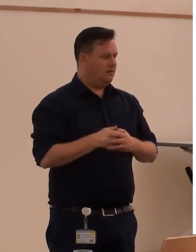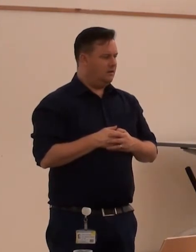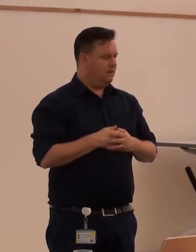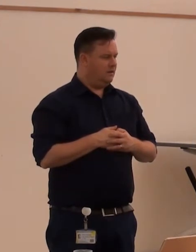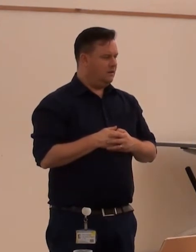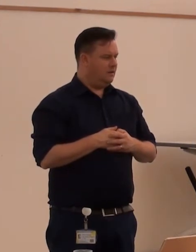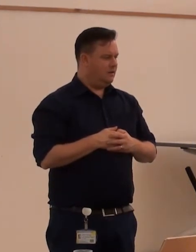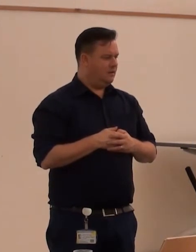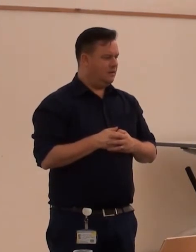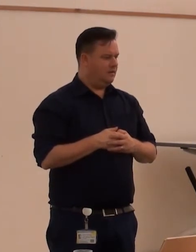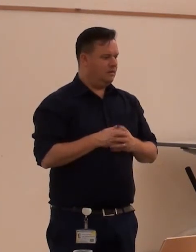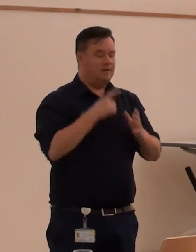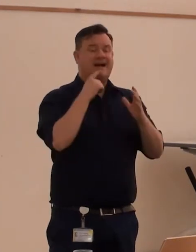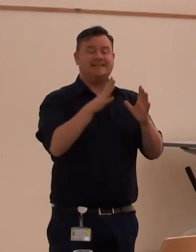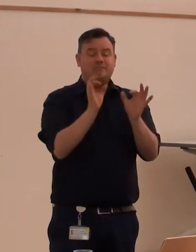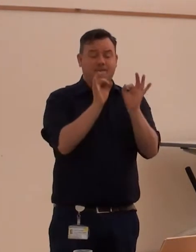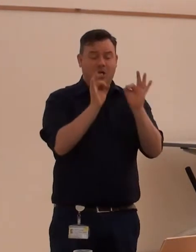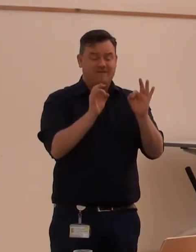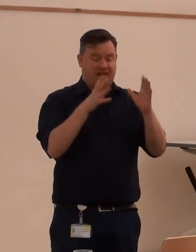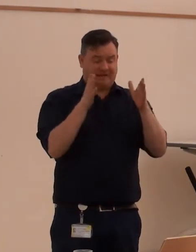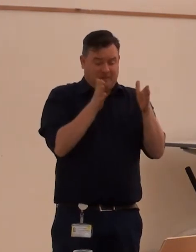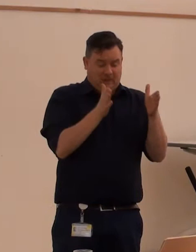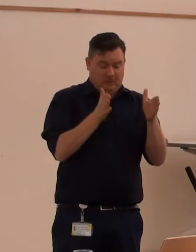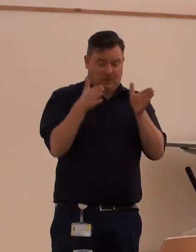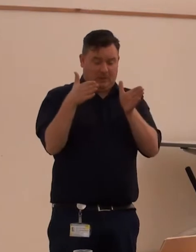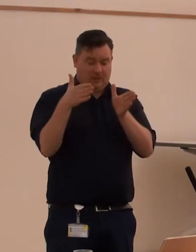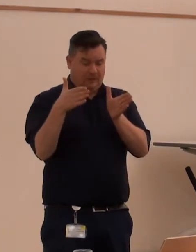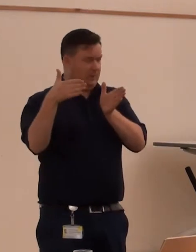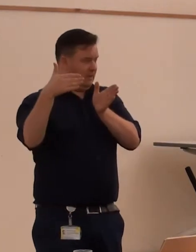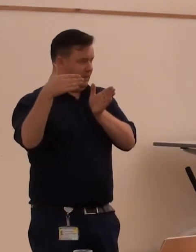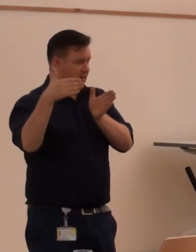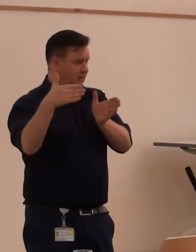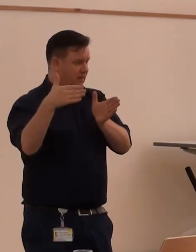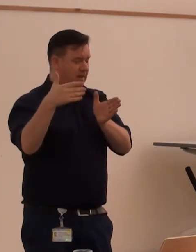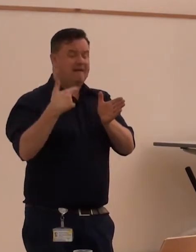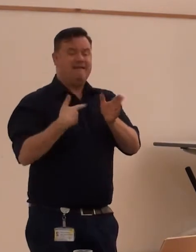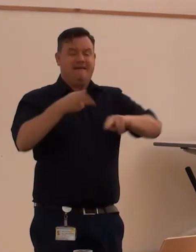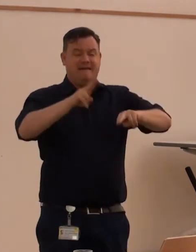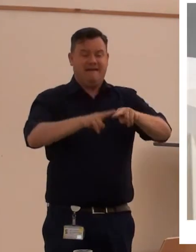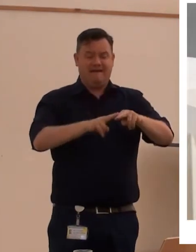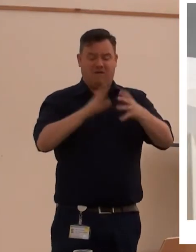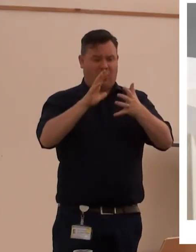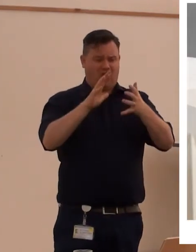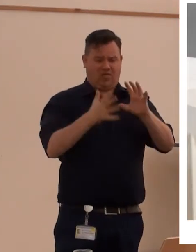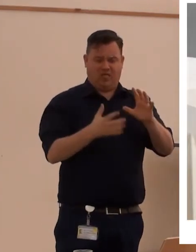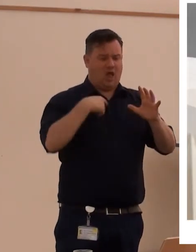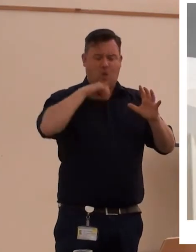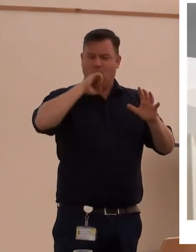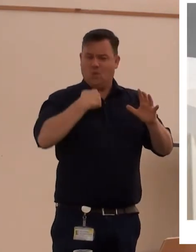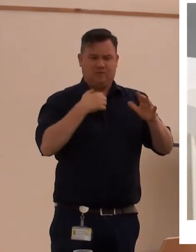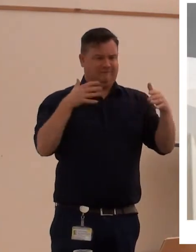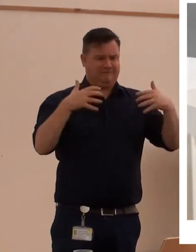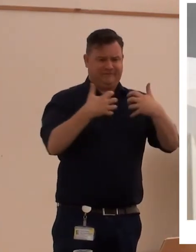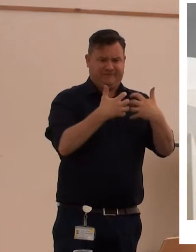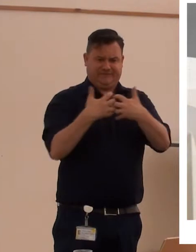millimeter, it needs to be millimeter perfect to all fit together, and it suddenly occurred to me that if something screwed up, it wouldn't fit together. So I was